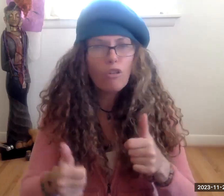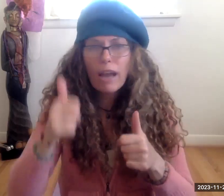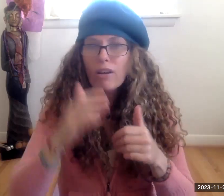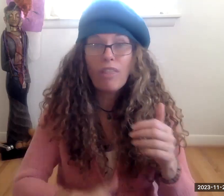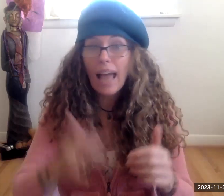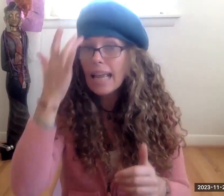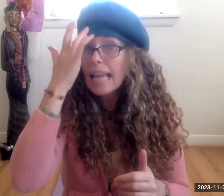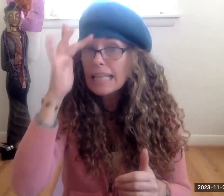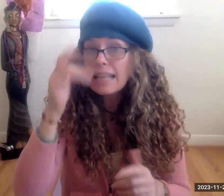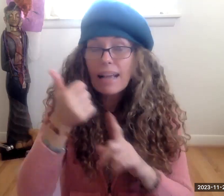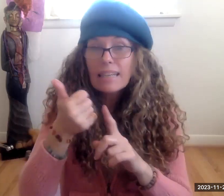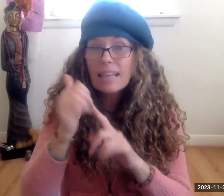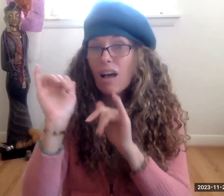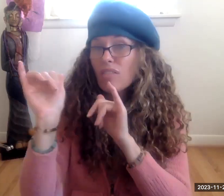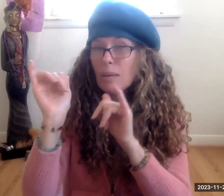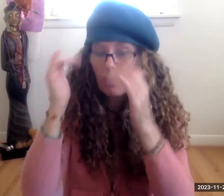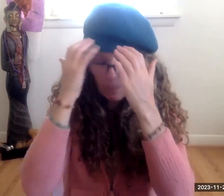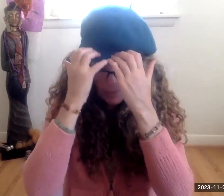intellect. But